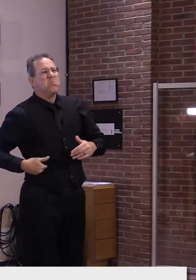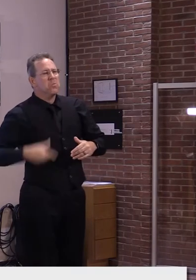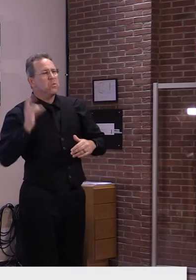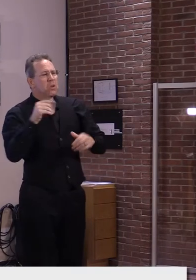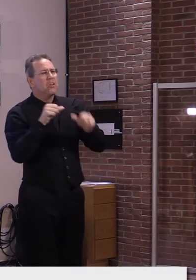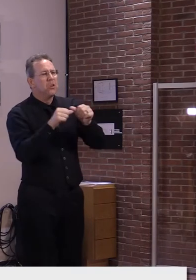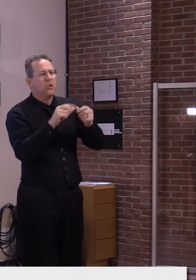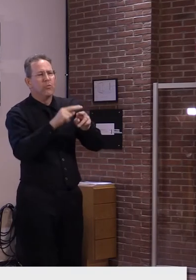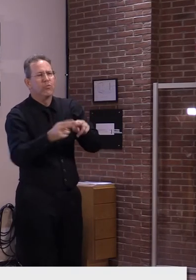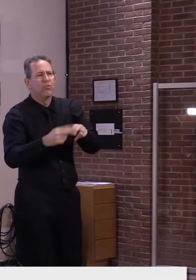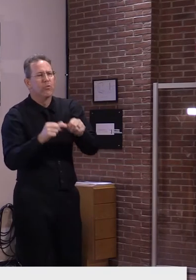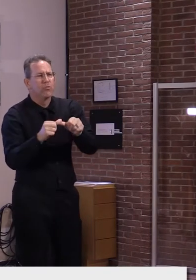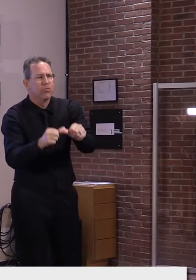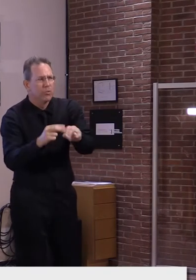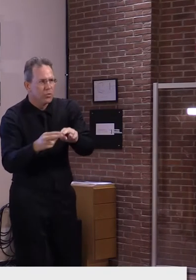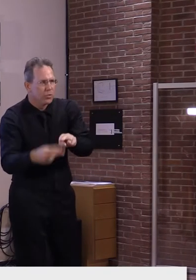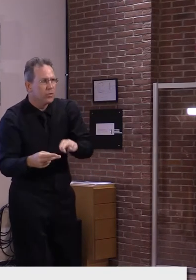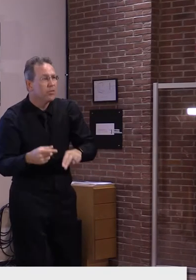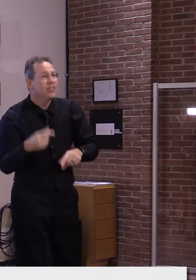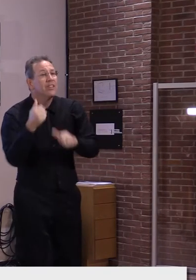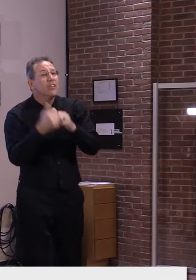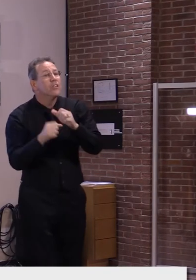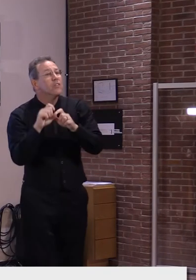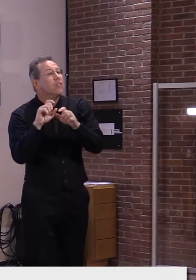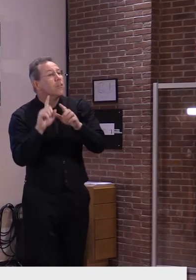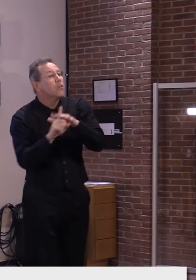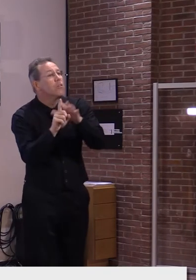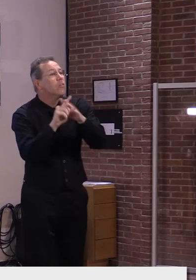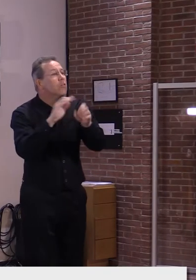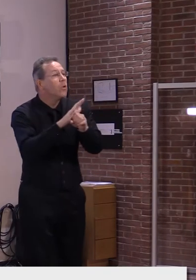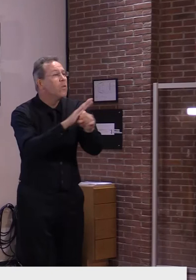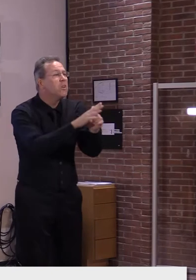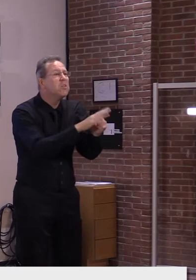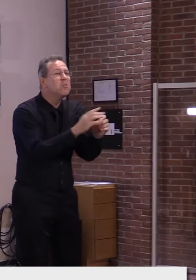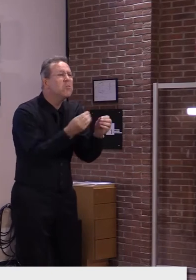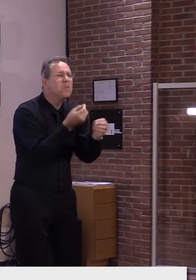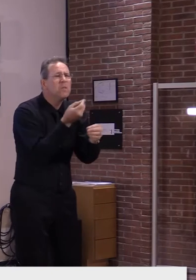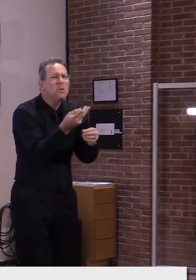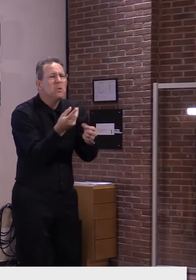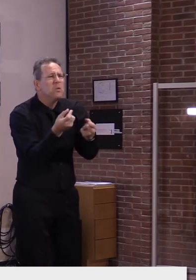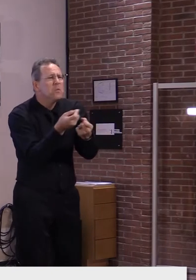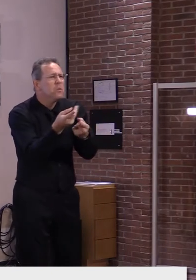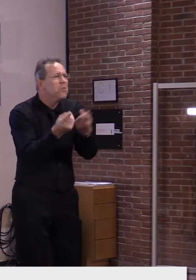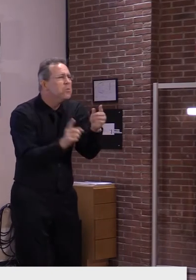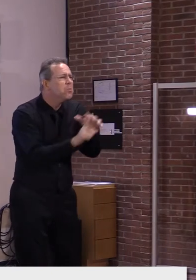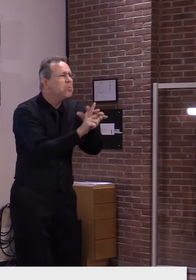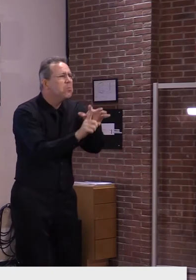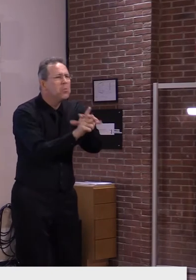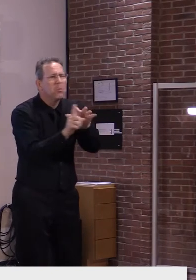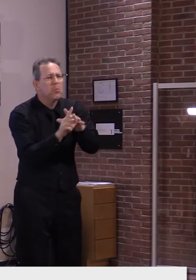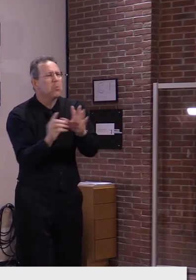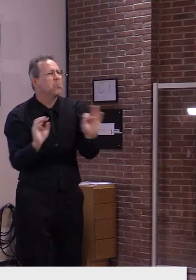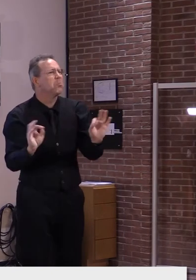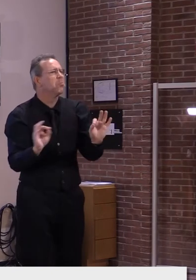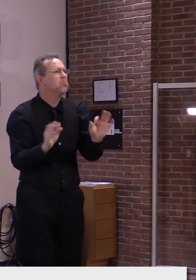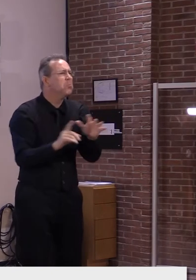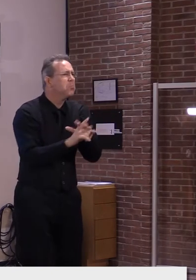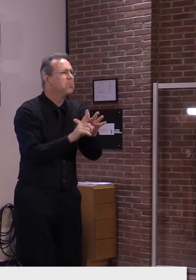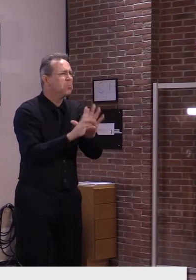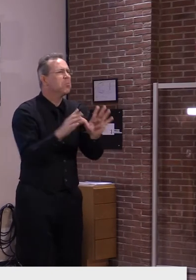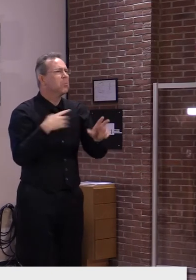see cases on a regular basis fall into the single digits, and we anticipate that will continue in the weeks